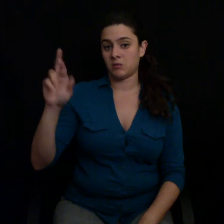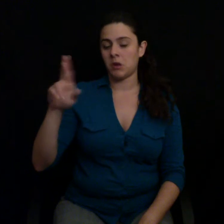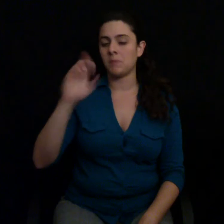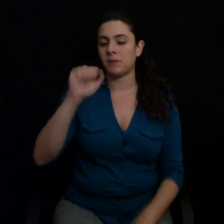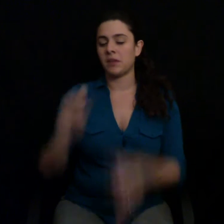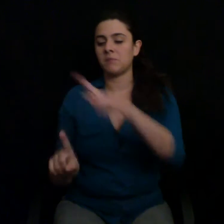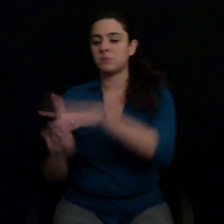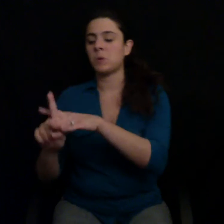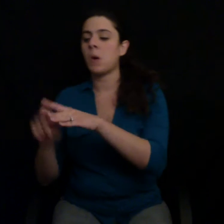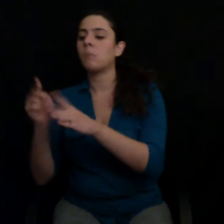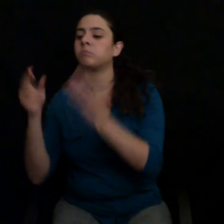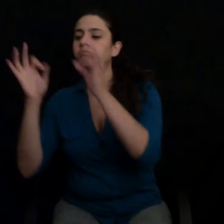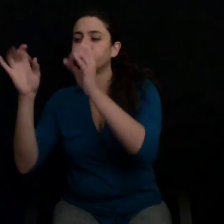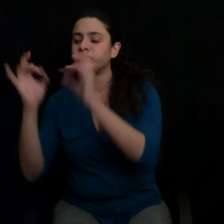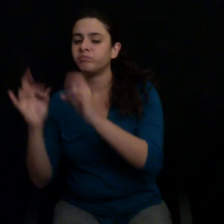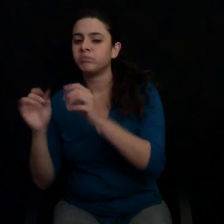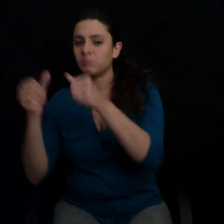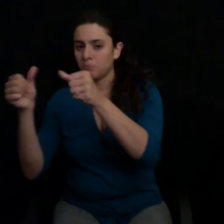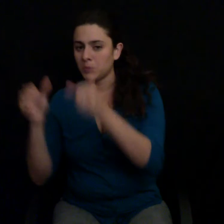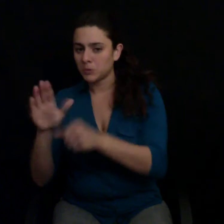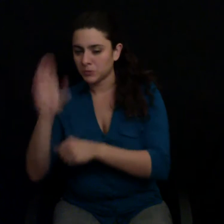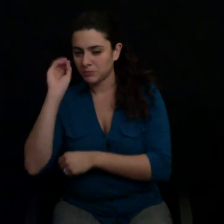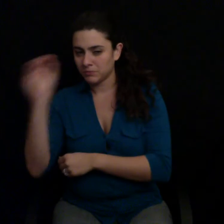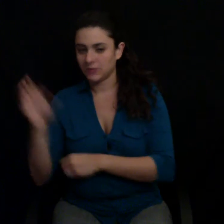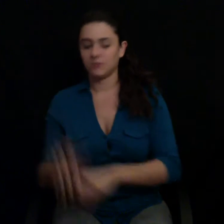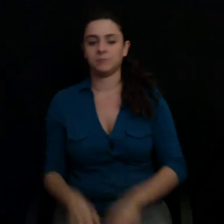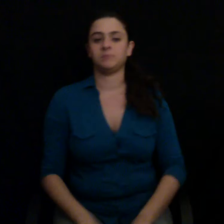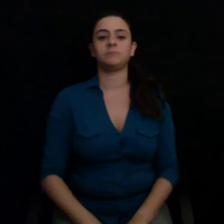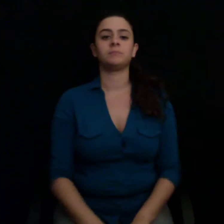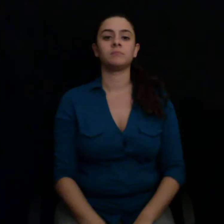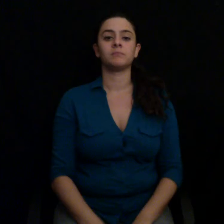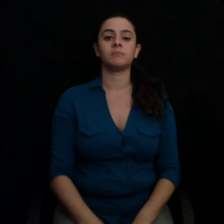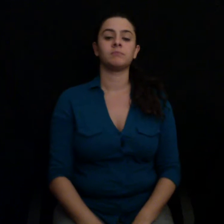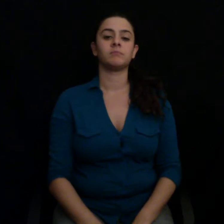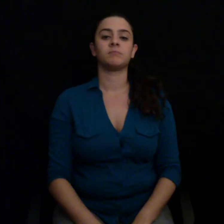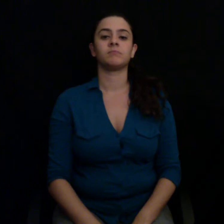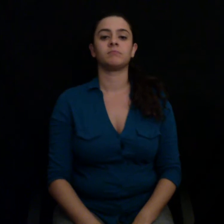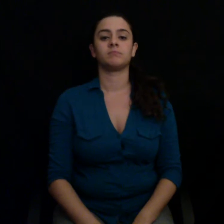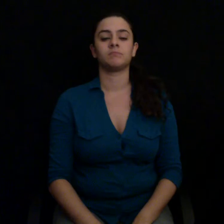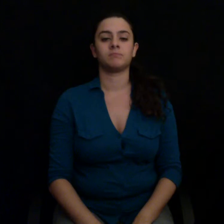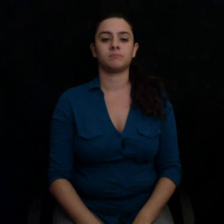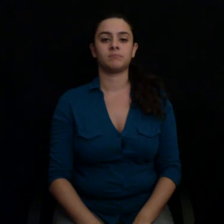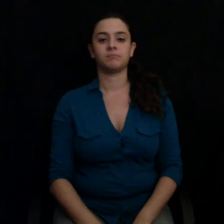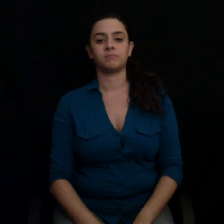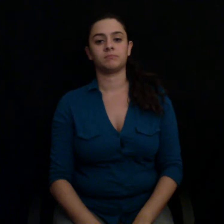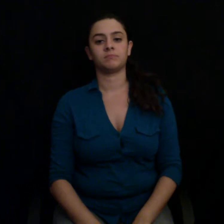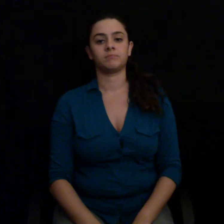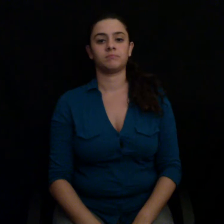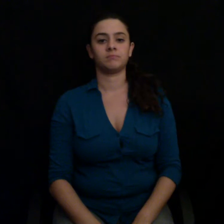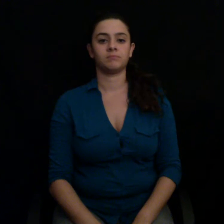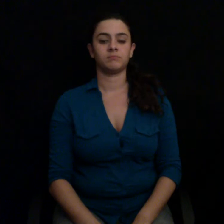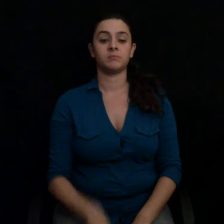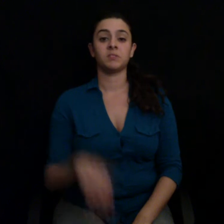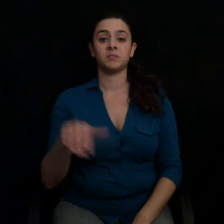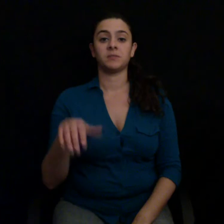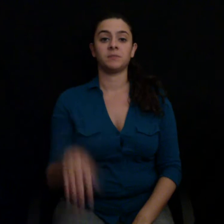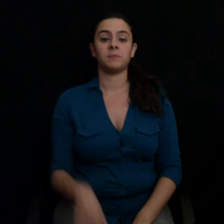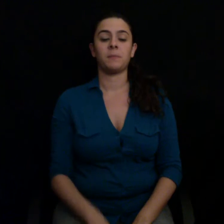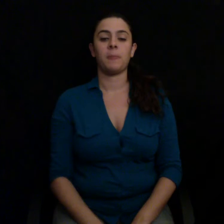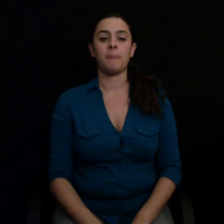to episode 14 called To the Moon, which is all about Josh Wise and the story of Doge car, which is still a very awesome story, and I hope it